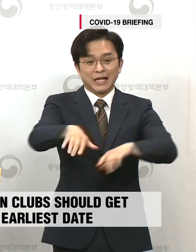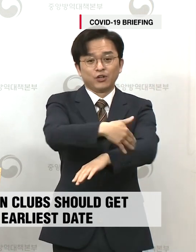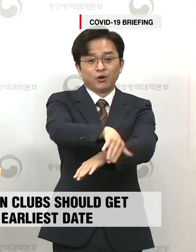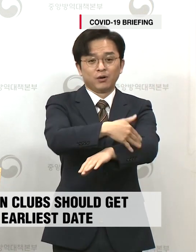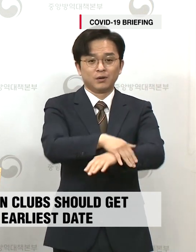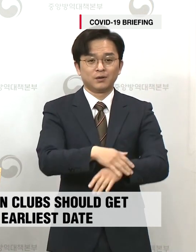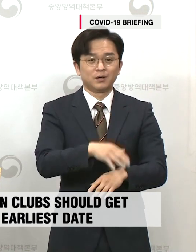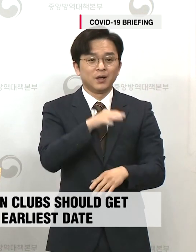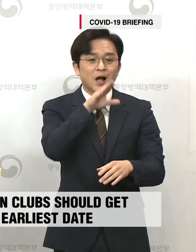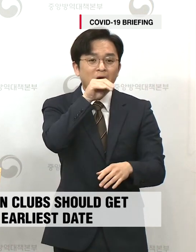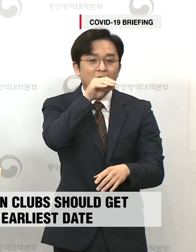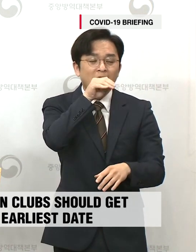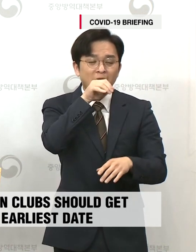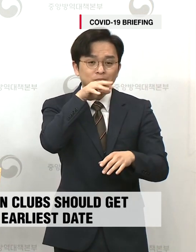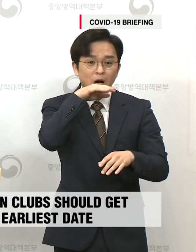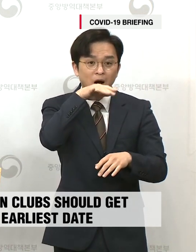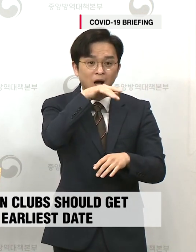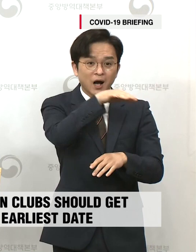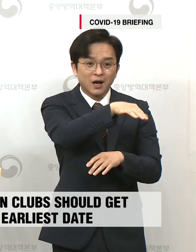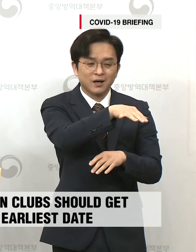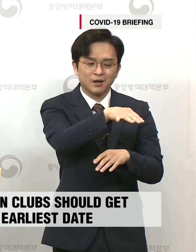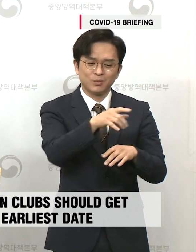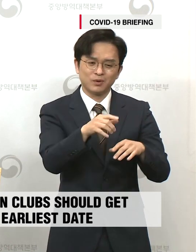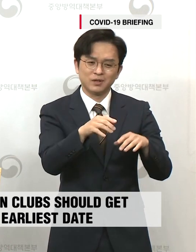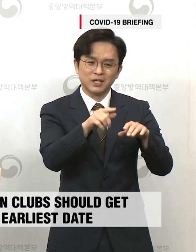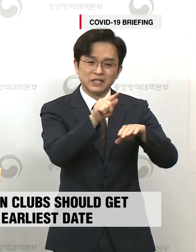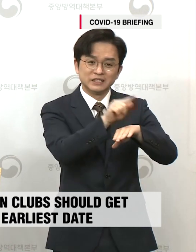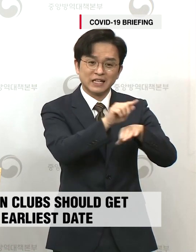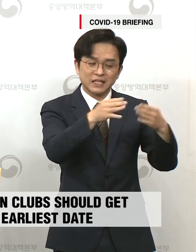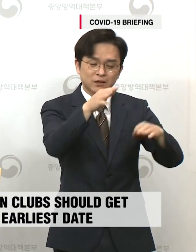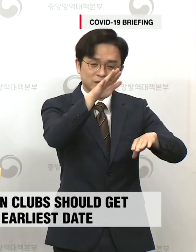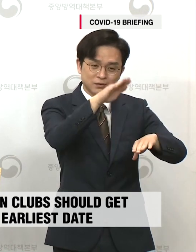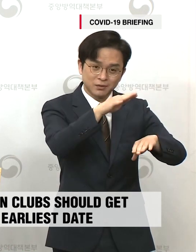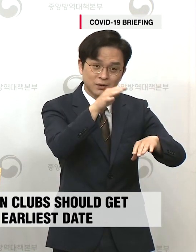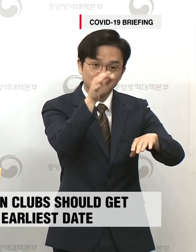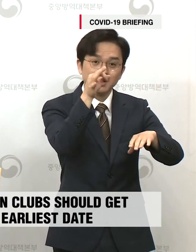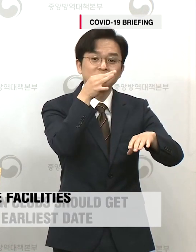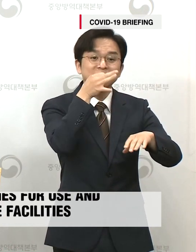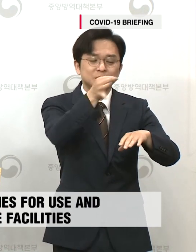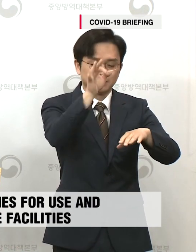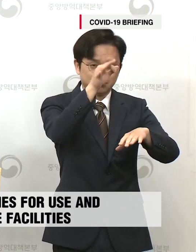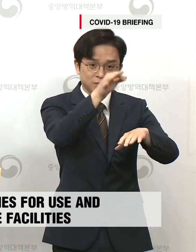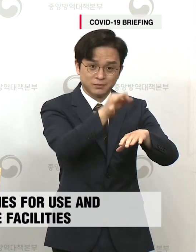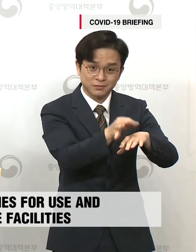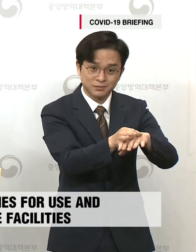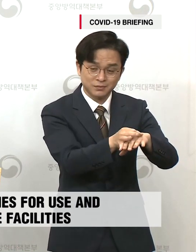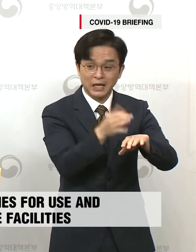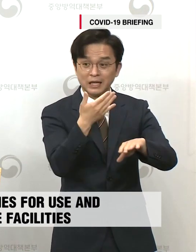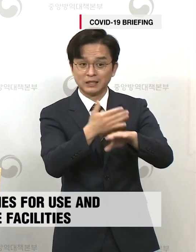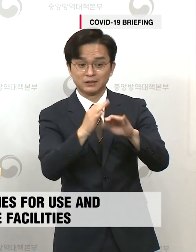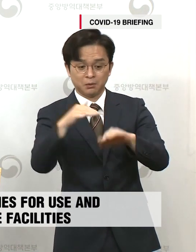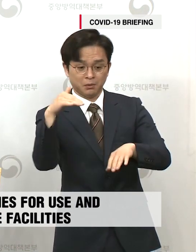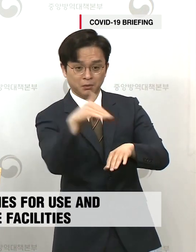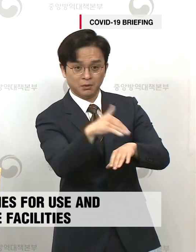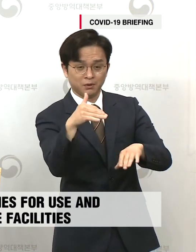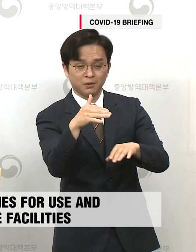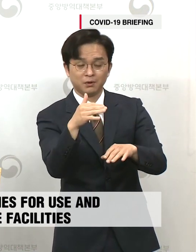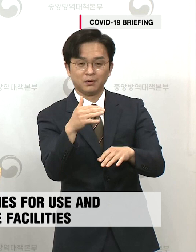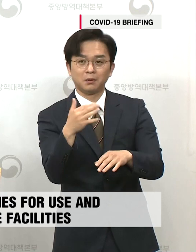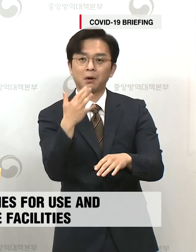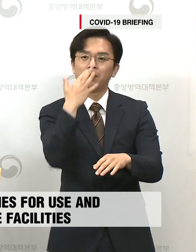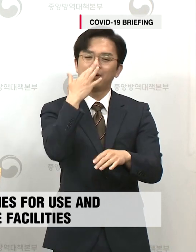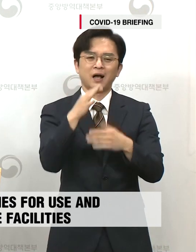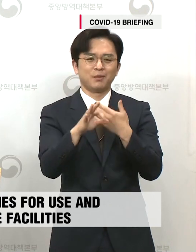could contaminate the surface, and when one touches the surfaces with one's hands, it can spread the virus through